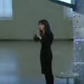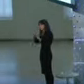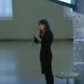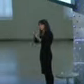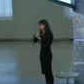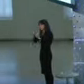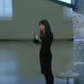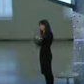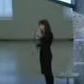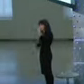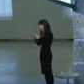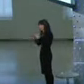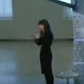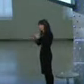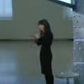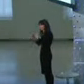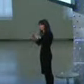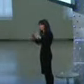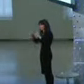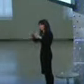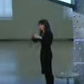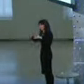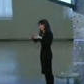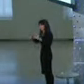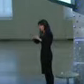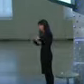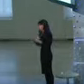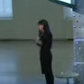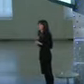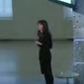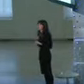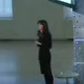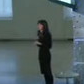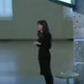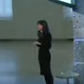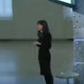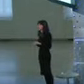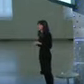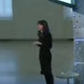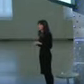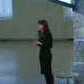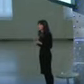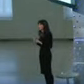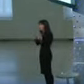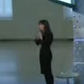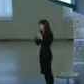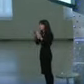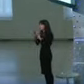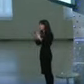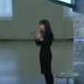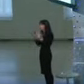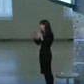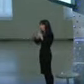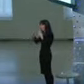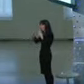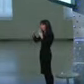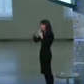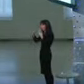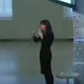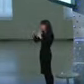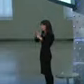And this is where there's an overlap between how we create for performance in film